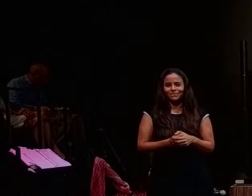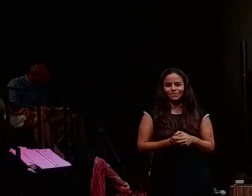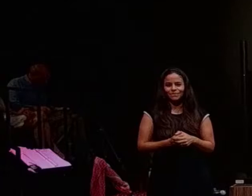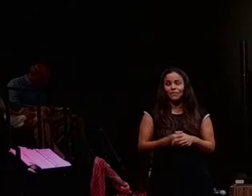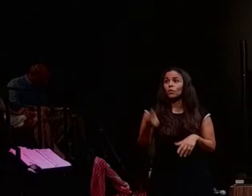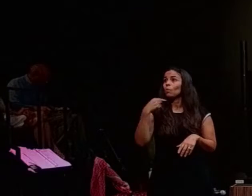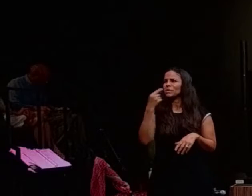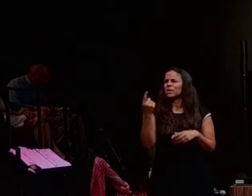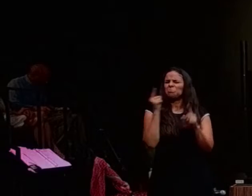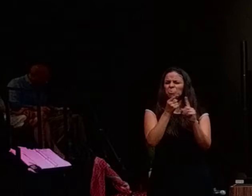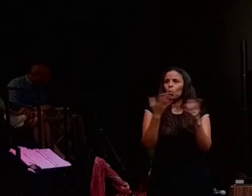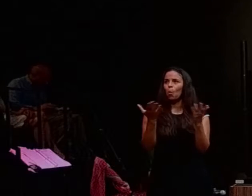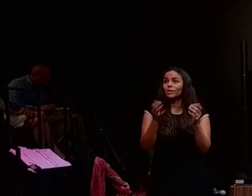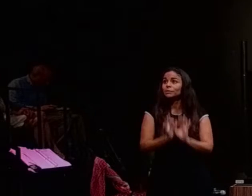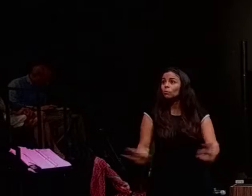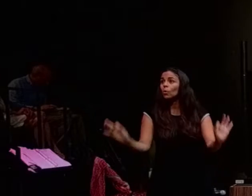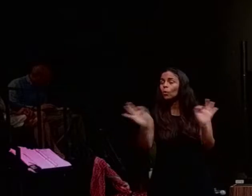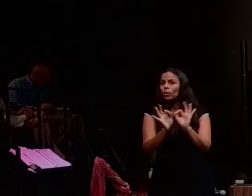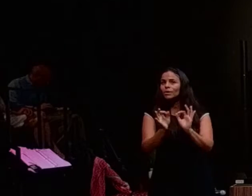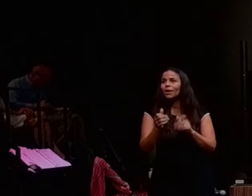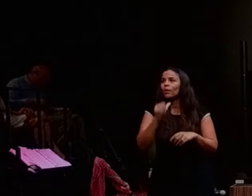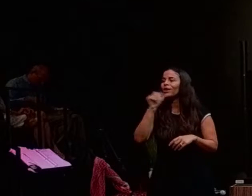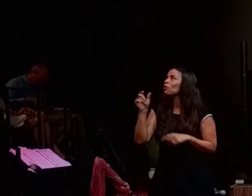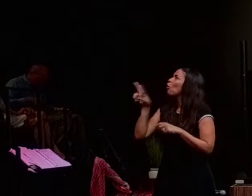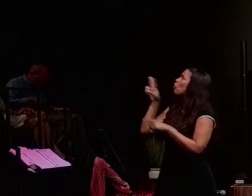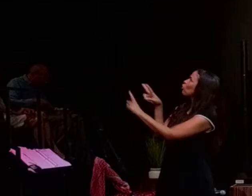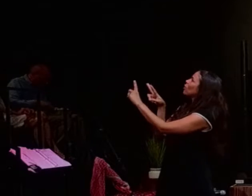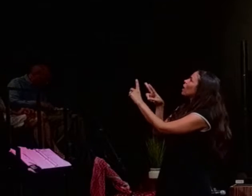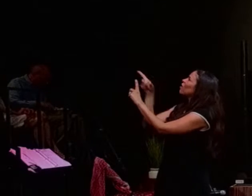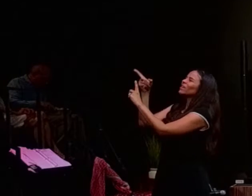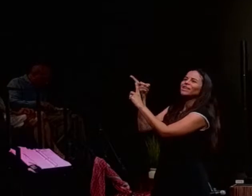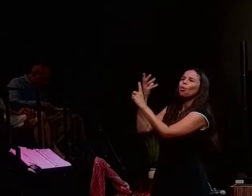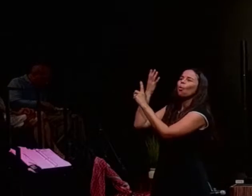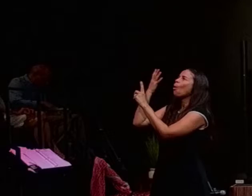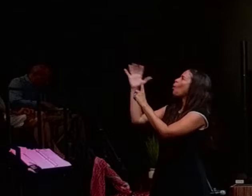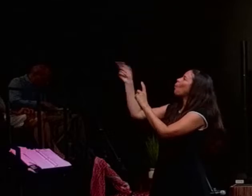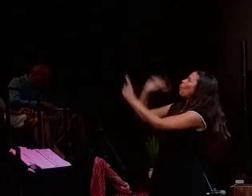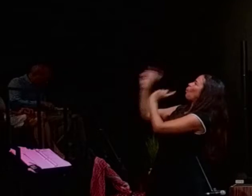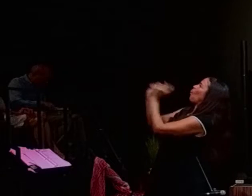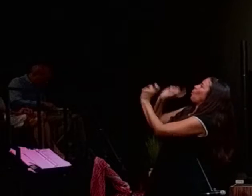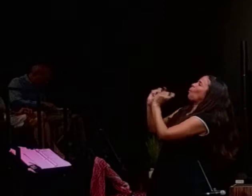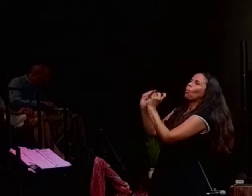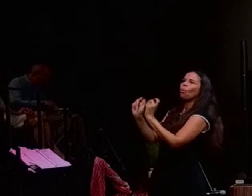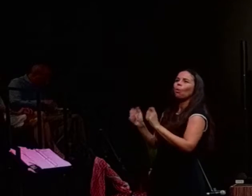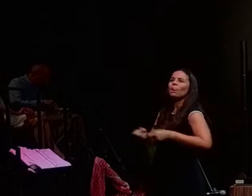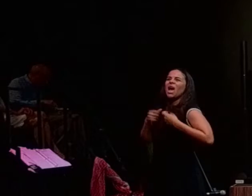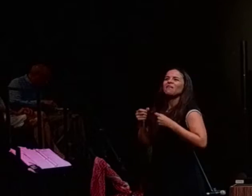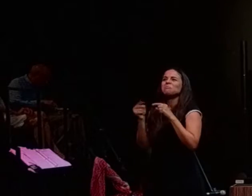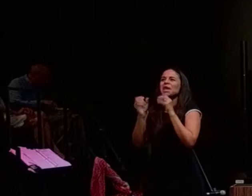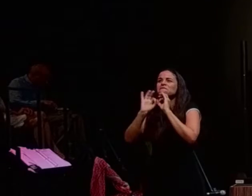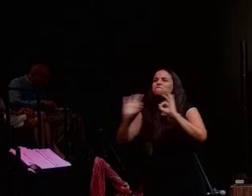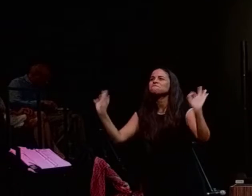but what I'm saying is it's important that we don't look at God as just this guy that gives us everything and makes this life pain-free and